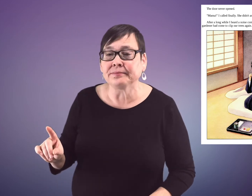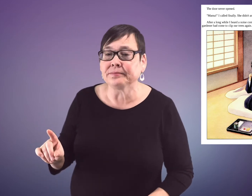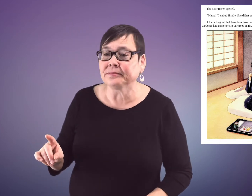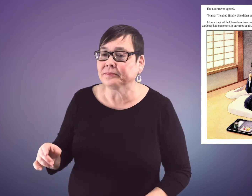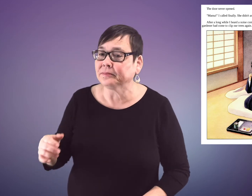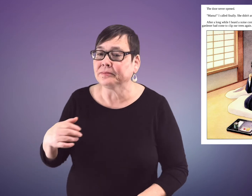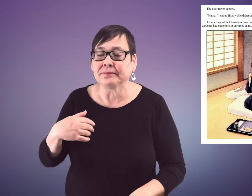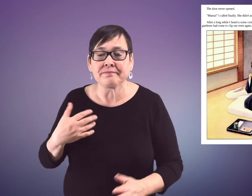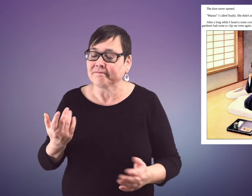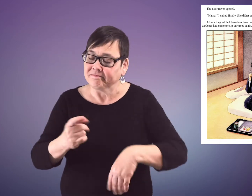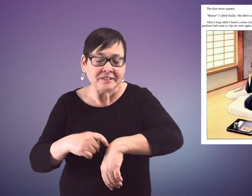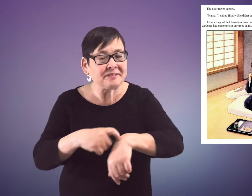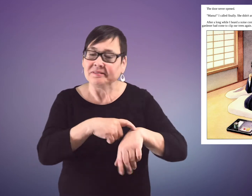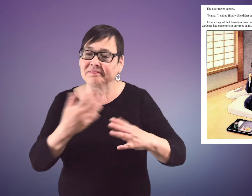"Nope," she said